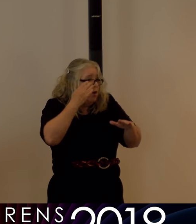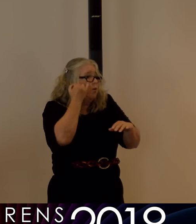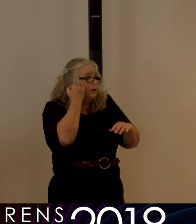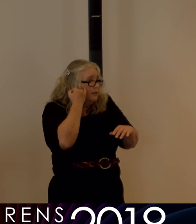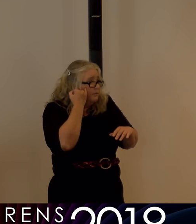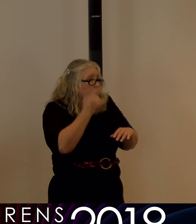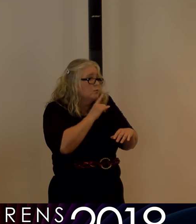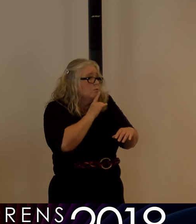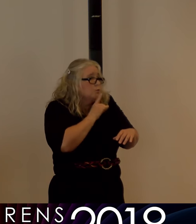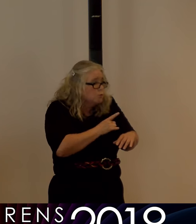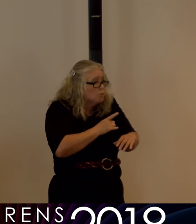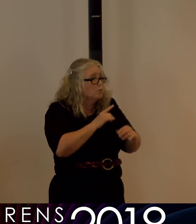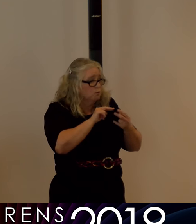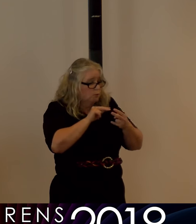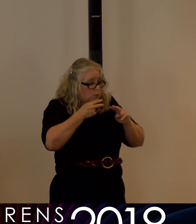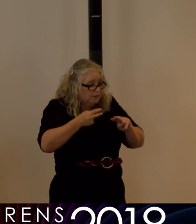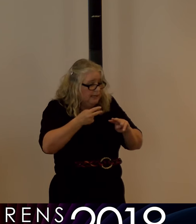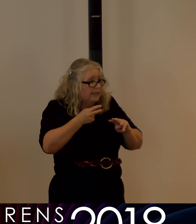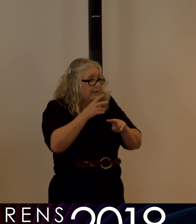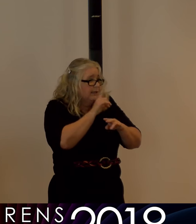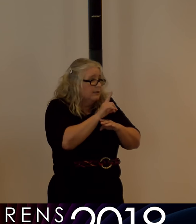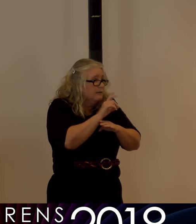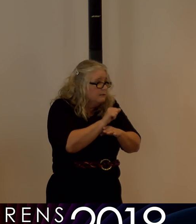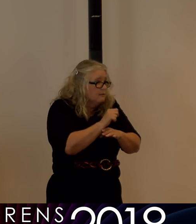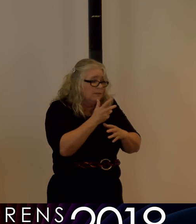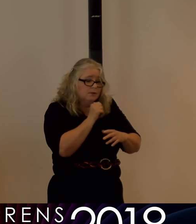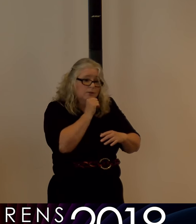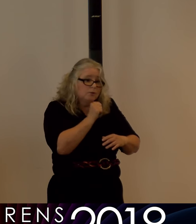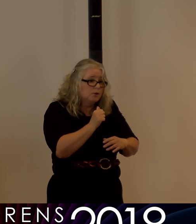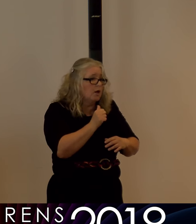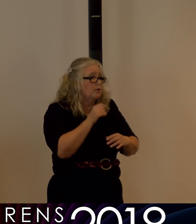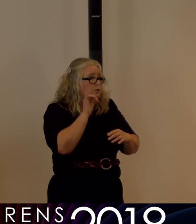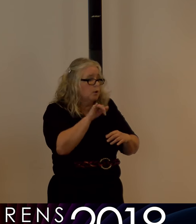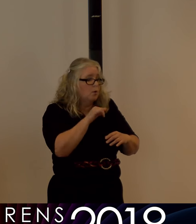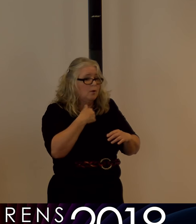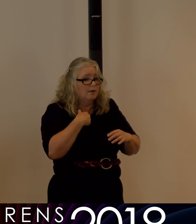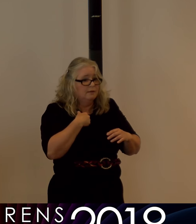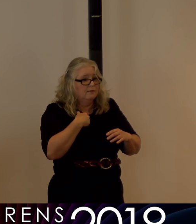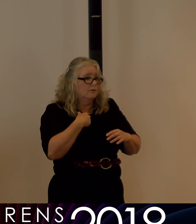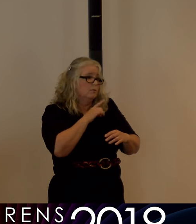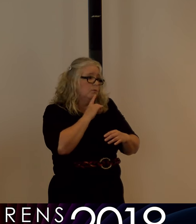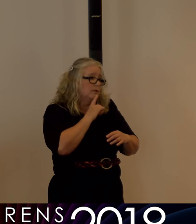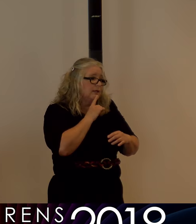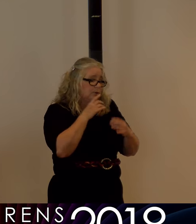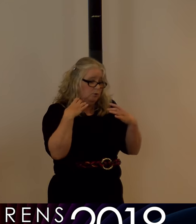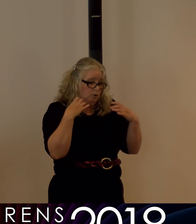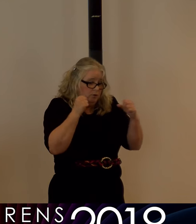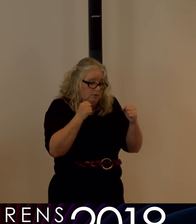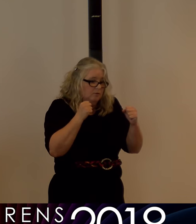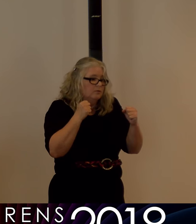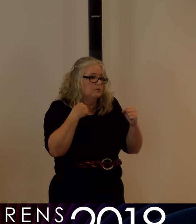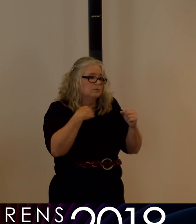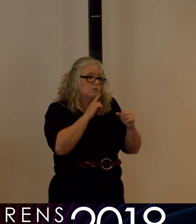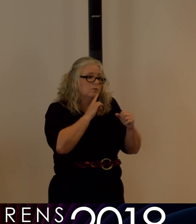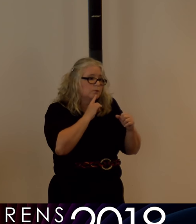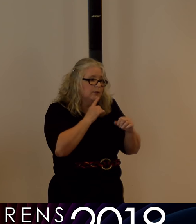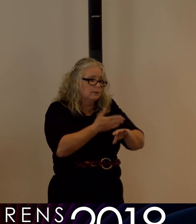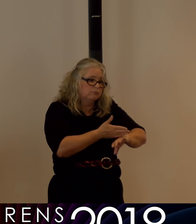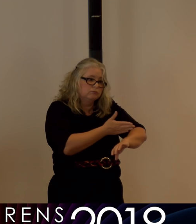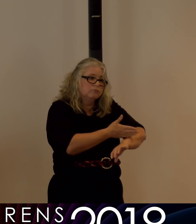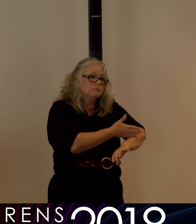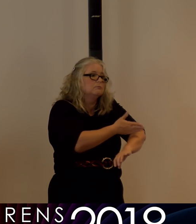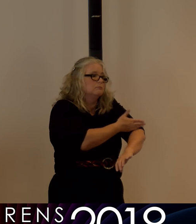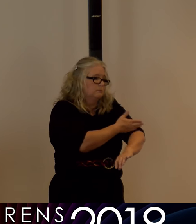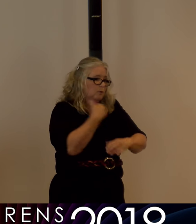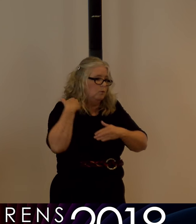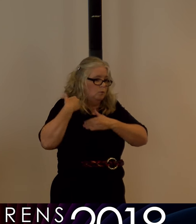keep in mind that the field has come a long way in terms of understanding the genetic underpinnings of charge syndrome. So that gene discovery